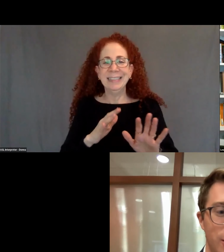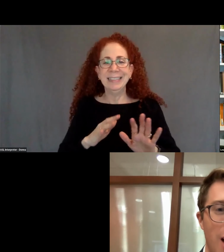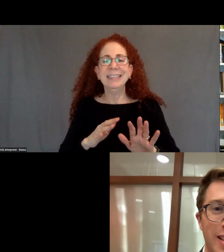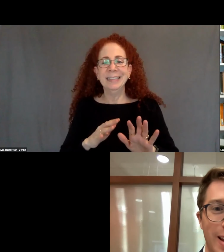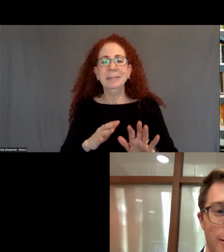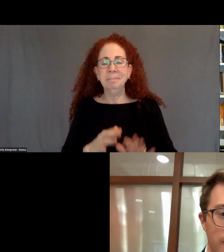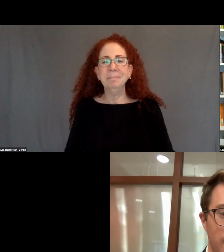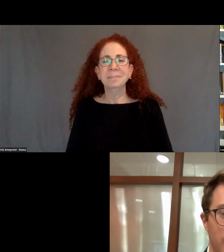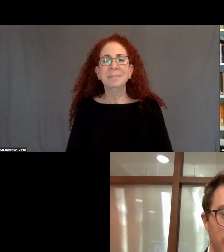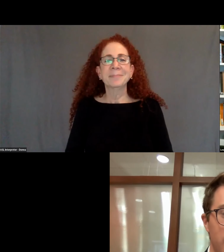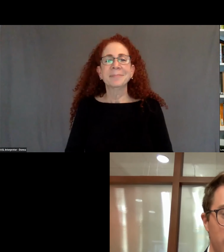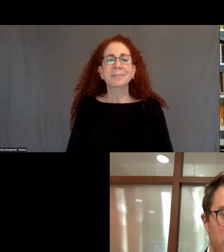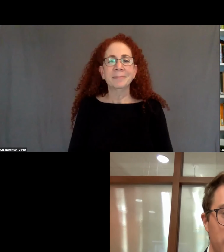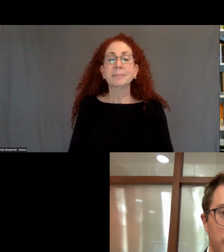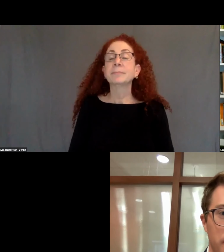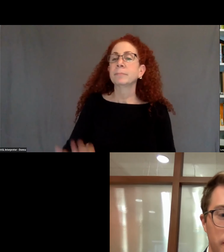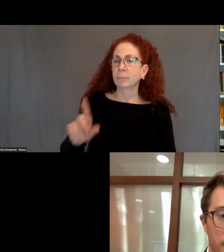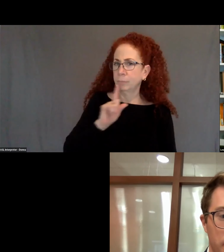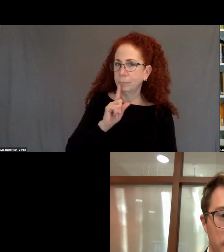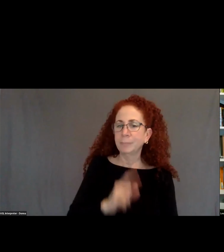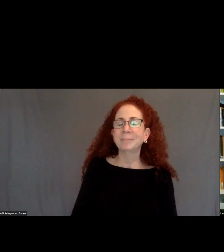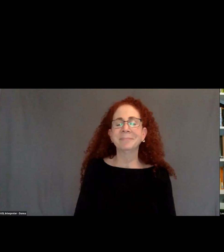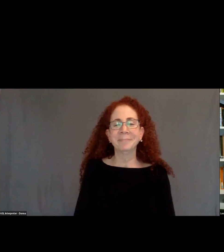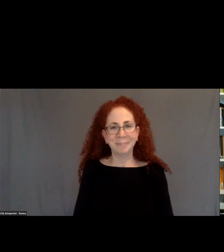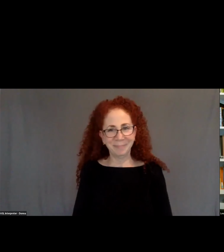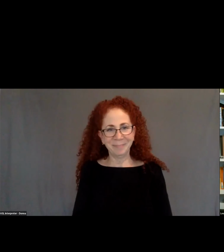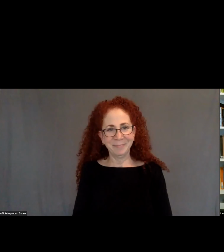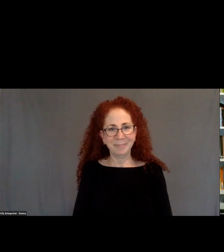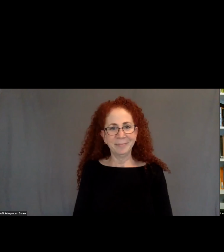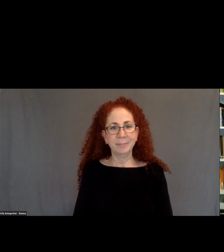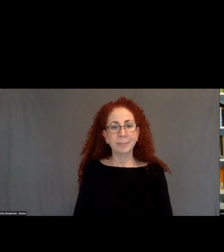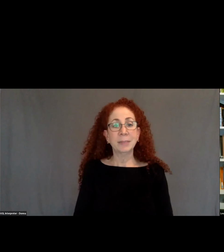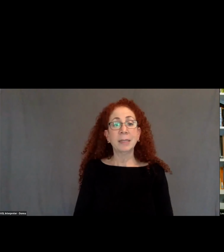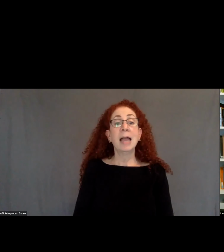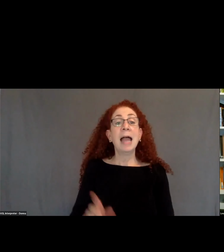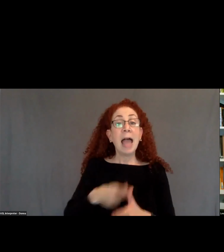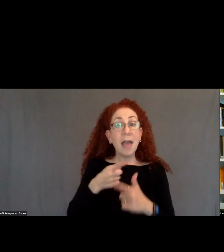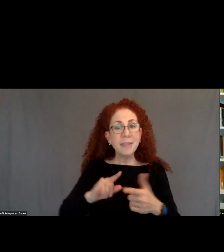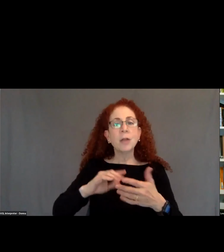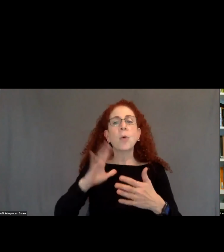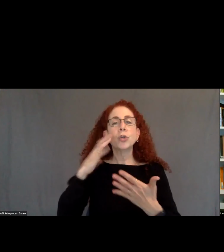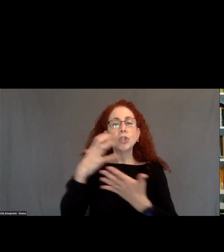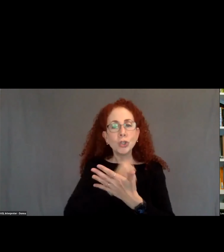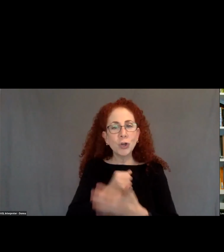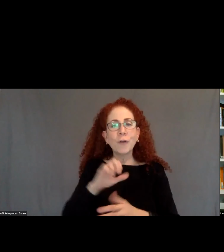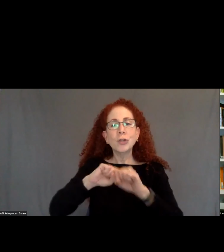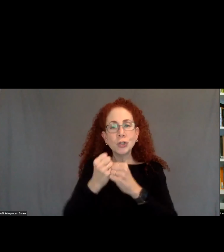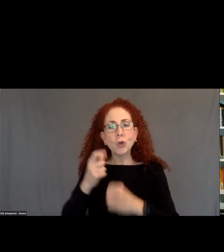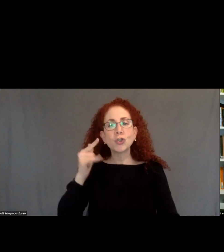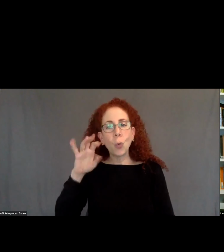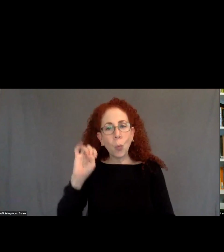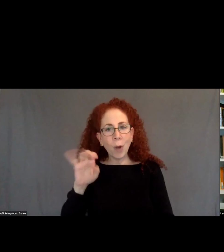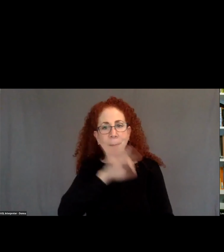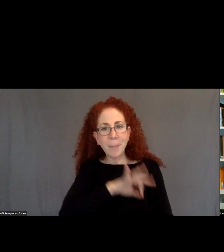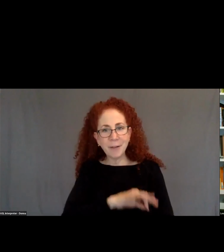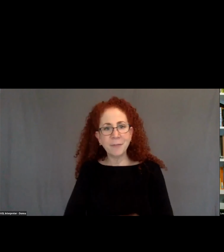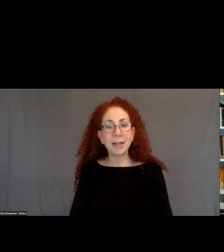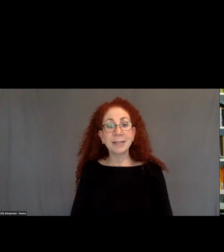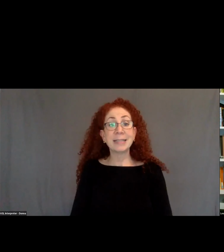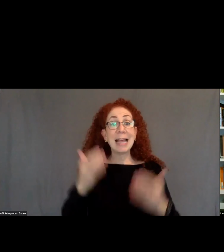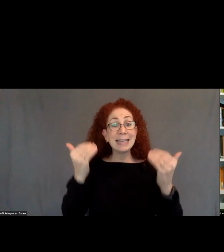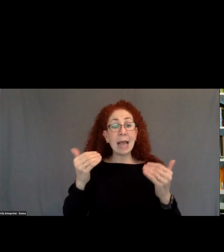interpreting and transcribing. Thank you. Yeah, absolutely. And only then does one become deserving of social welfare benefits. Now I'm gonna